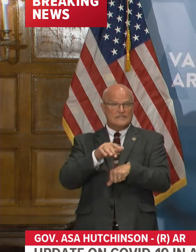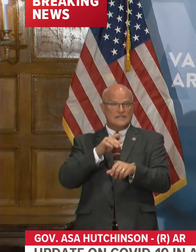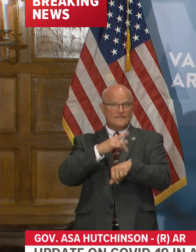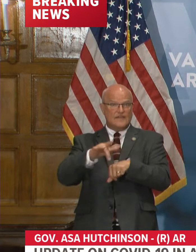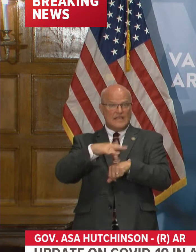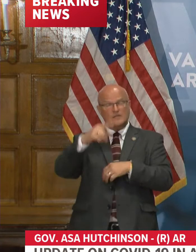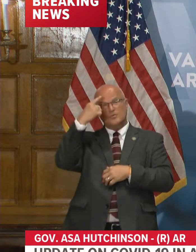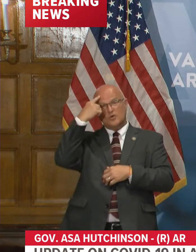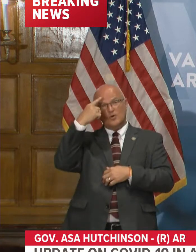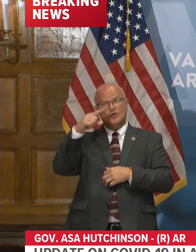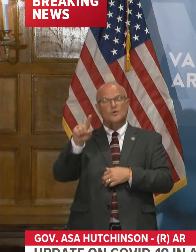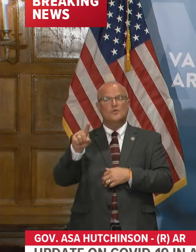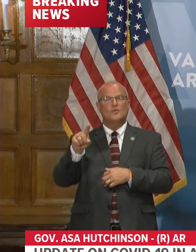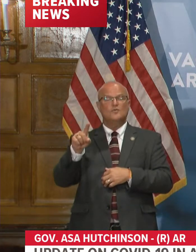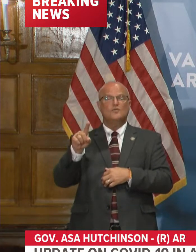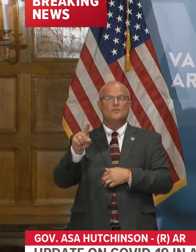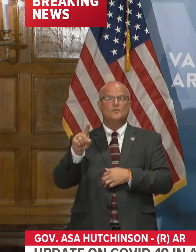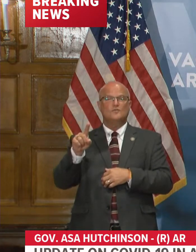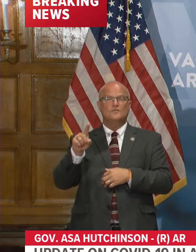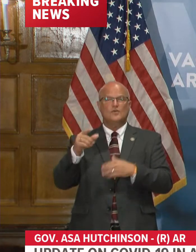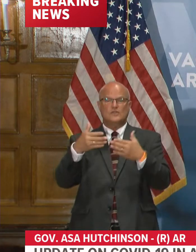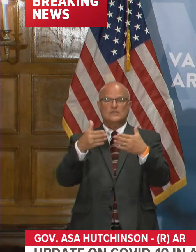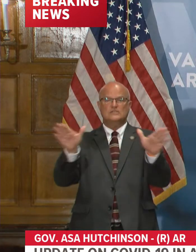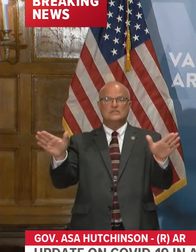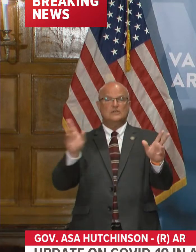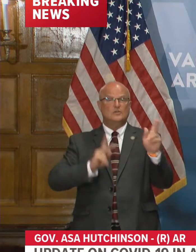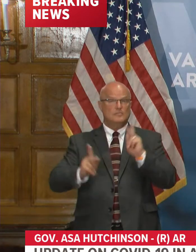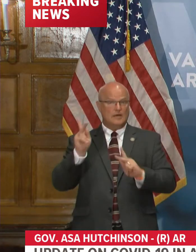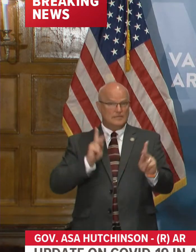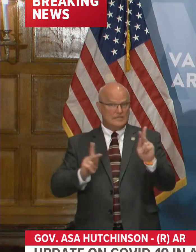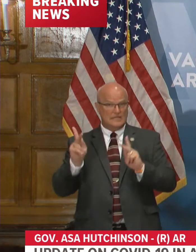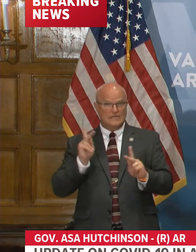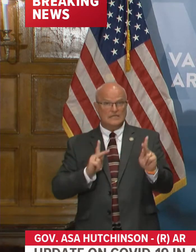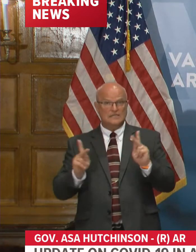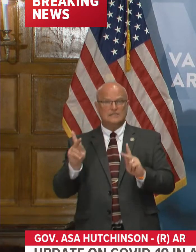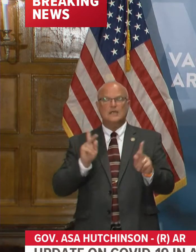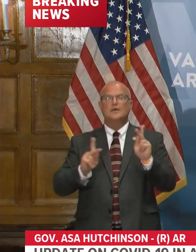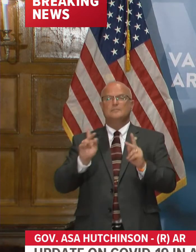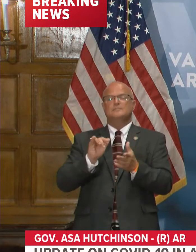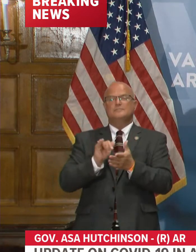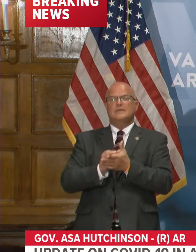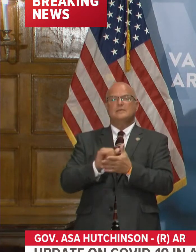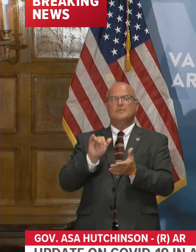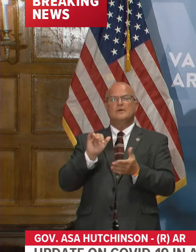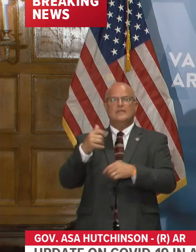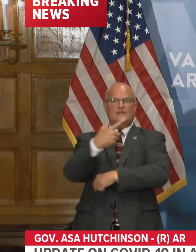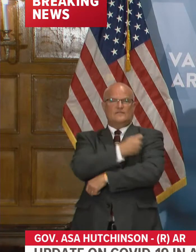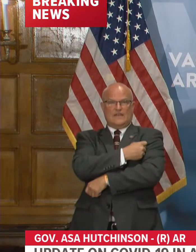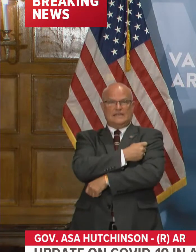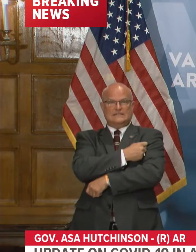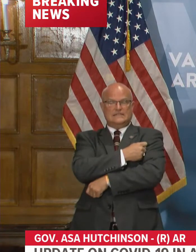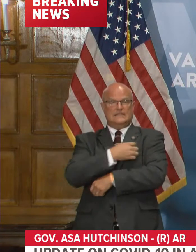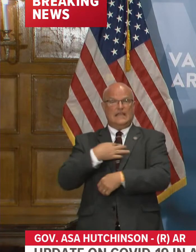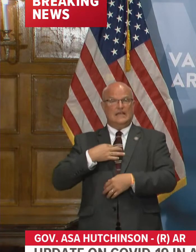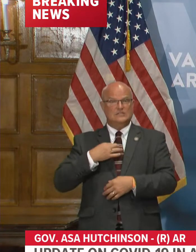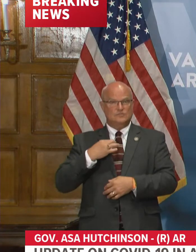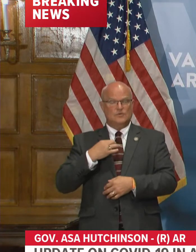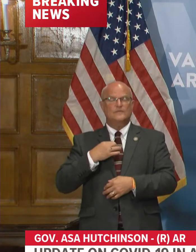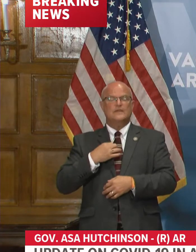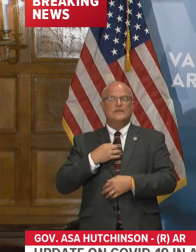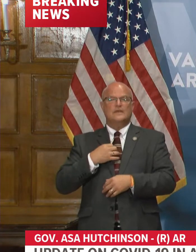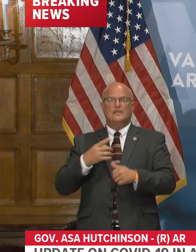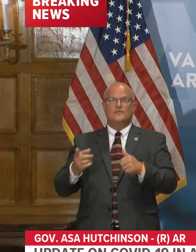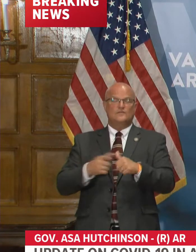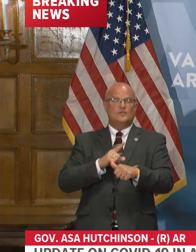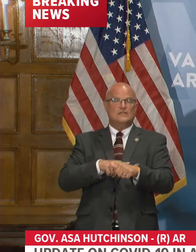available for the general population, those that are vaccine eligible, the earliest